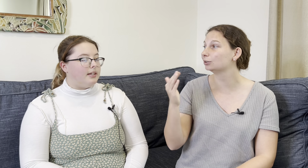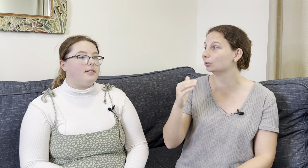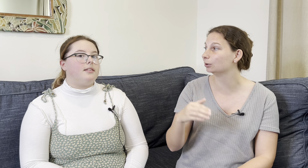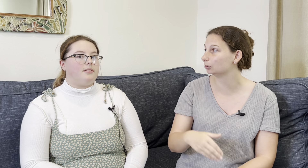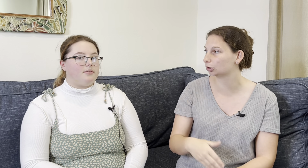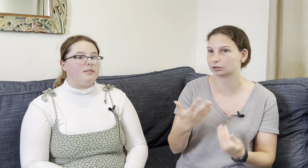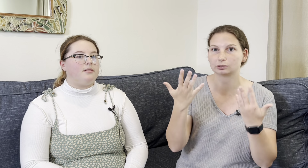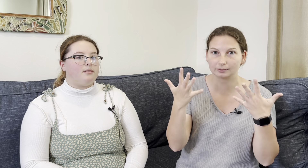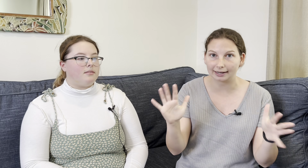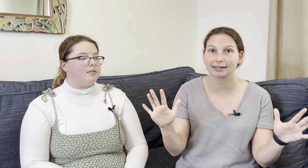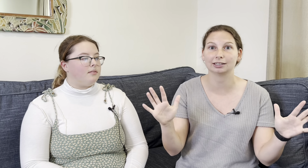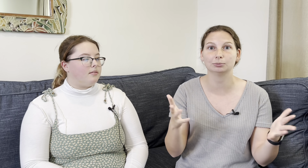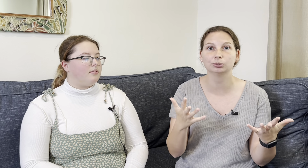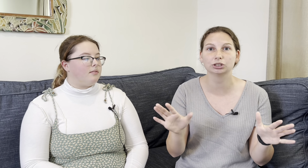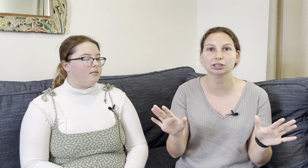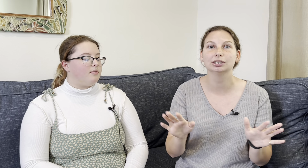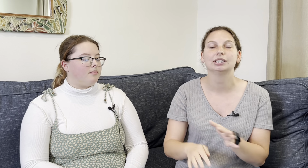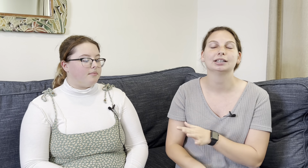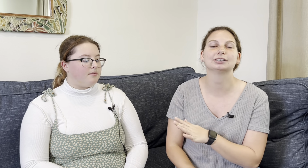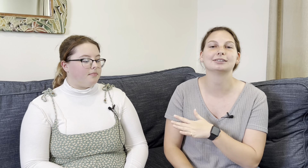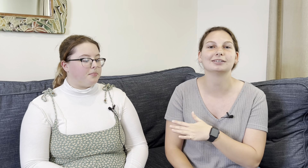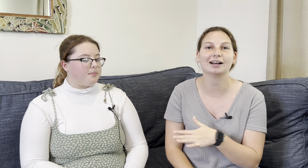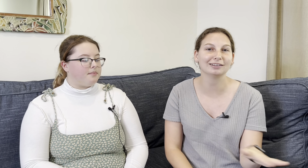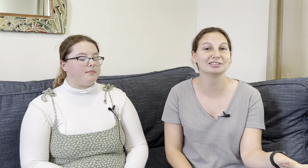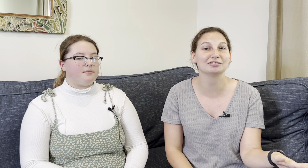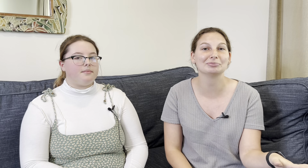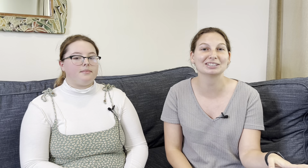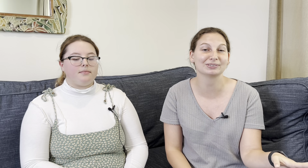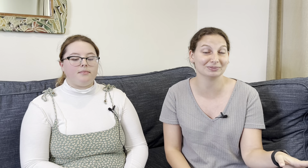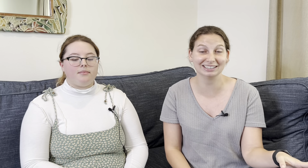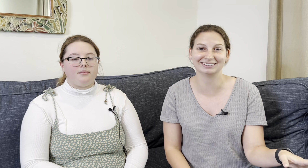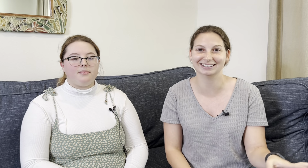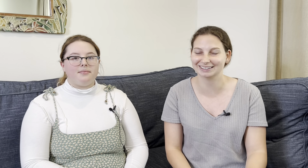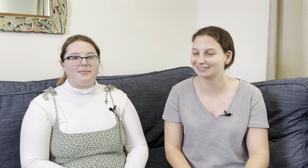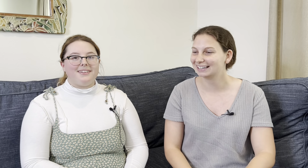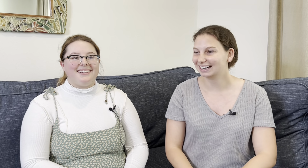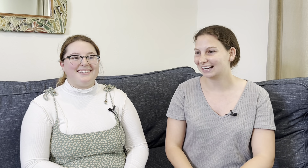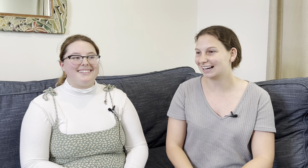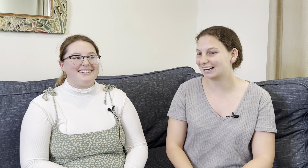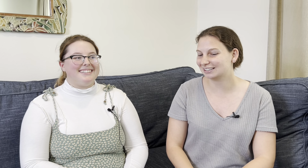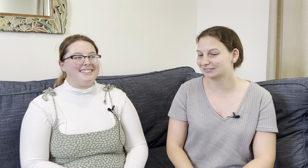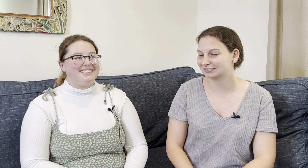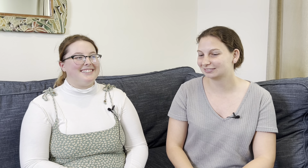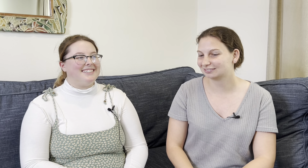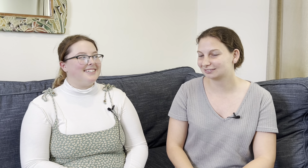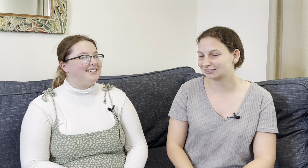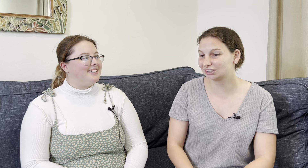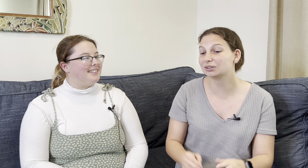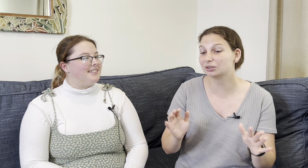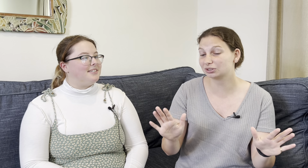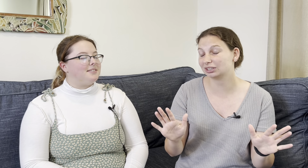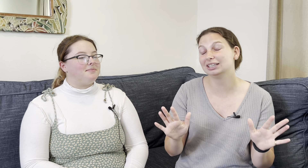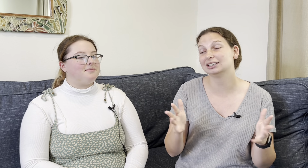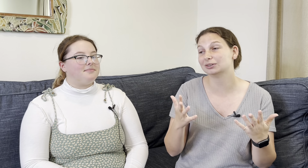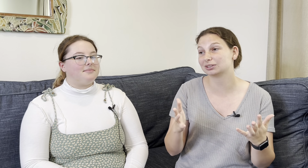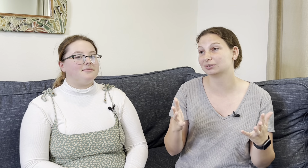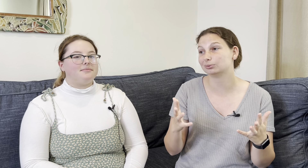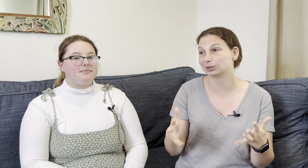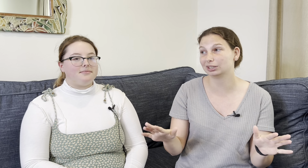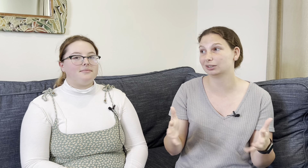to just that hand motion. It's a lot less of a mess for me to clean up. So those are really good